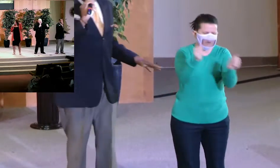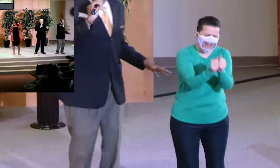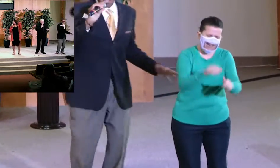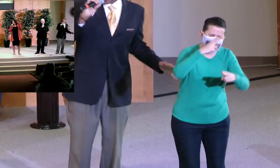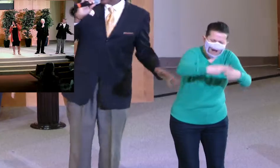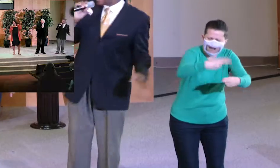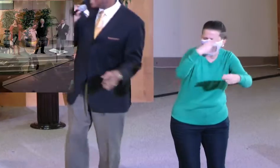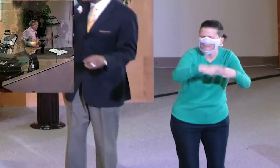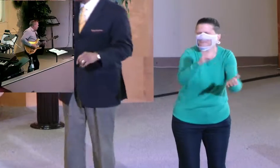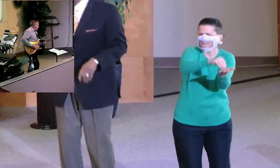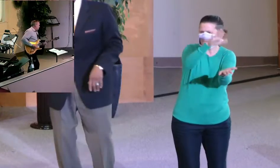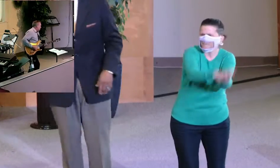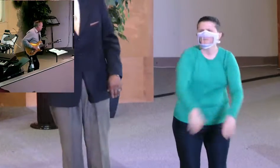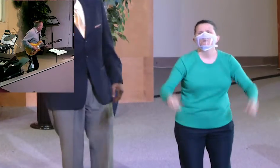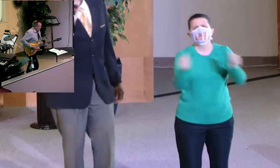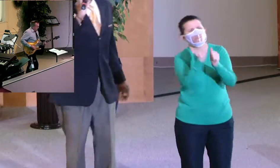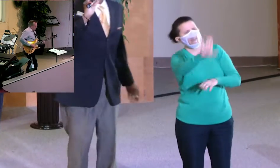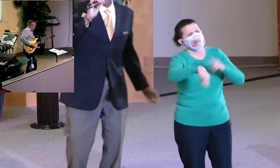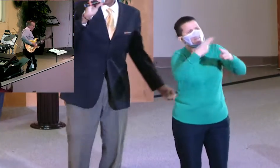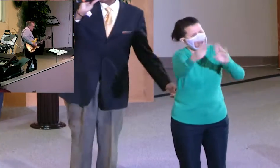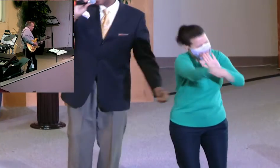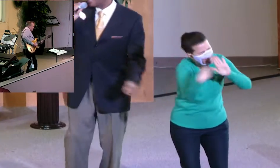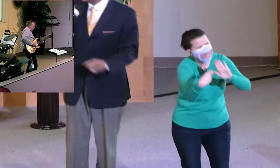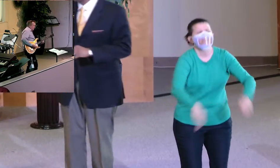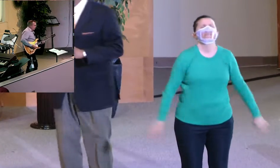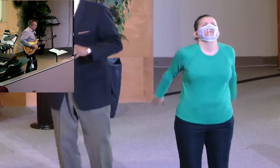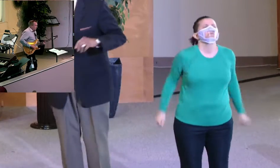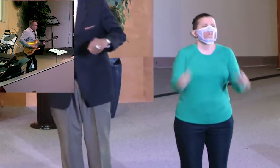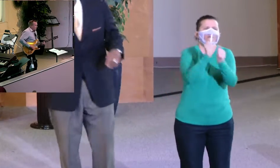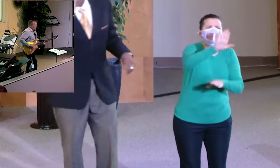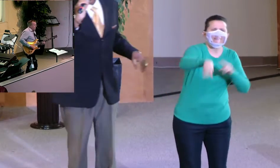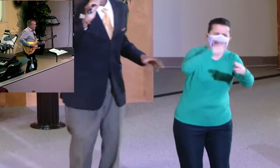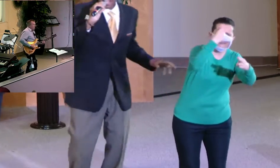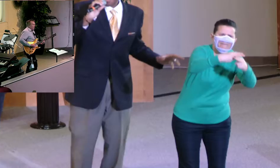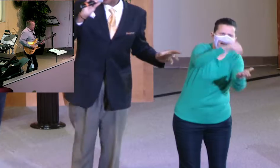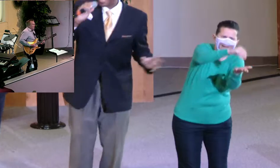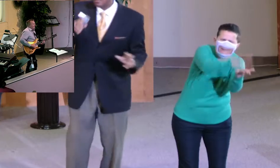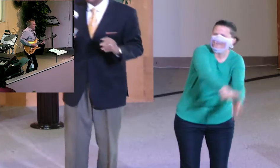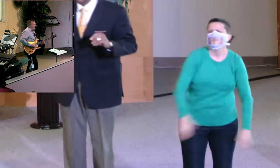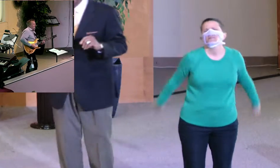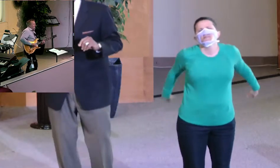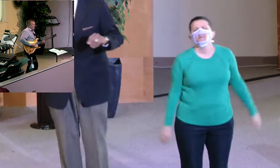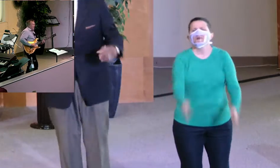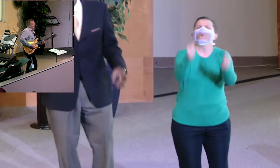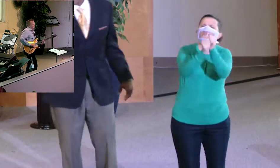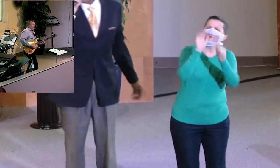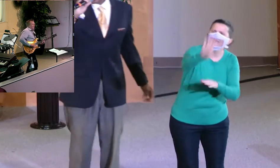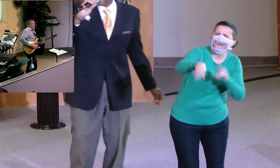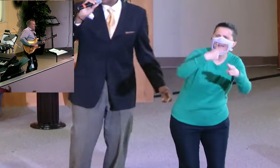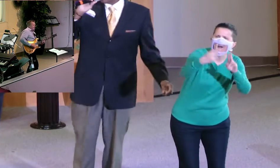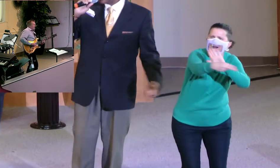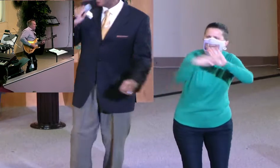your name on With it. your name on it. With your name on With it. your name on it. With your name on With it. your name on it. With